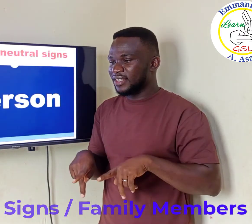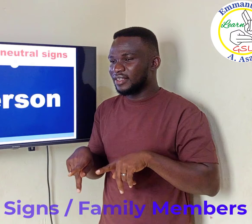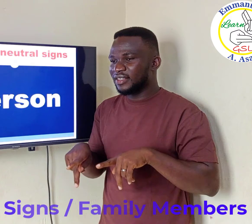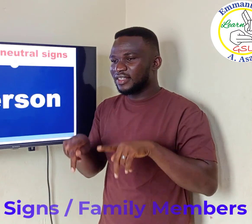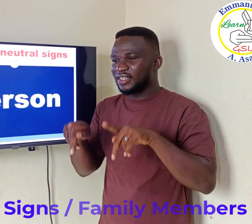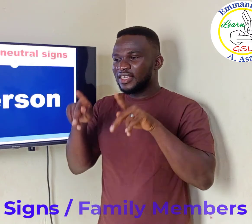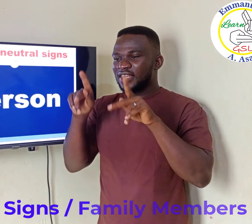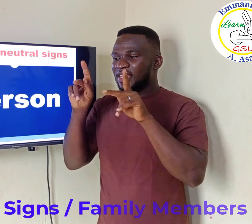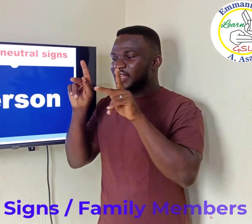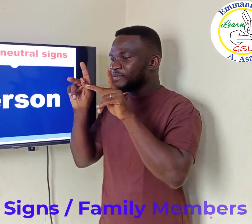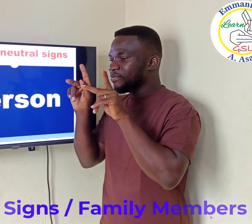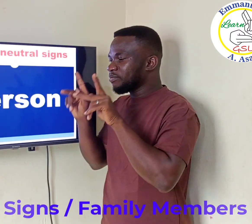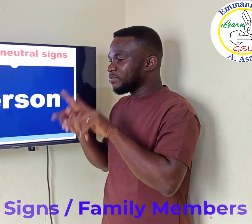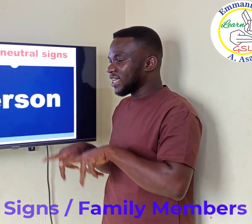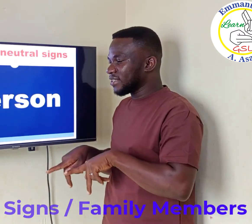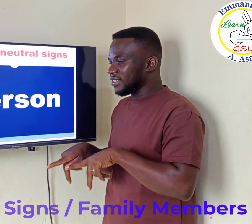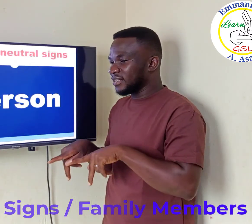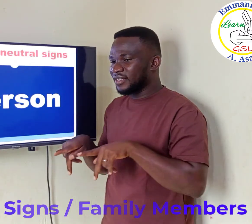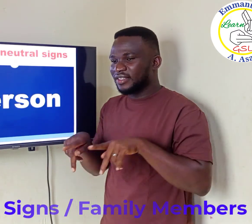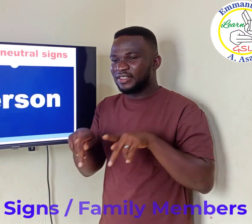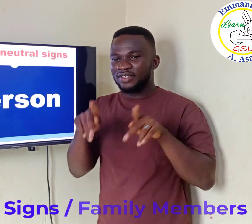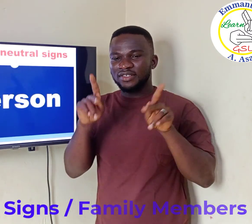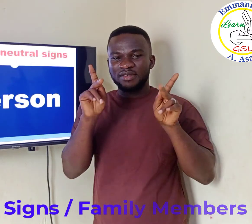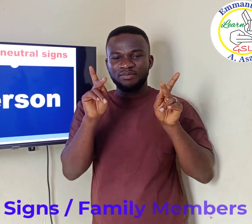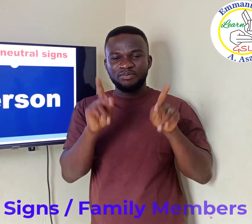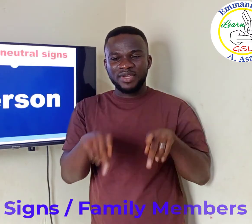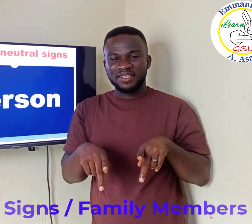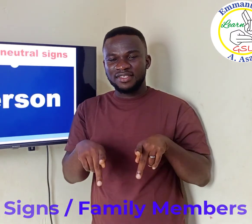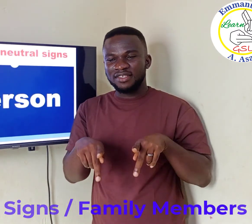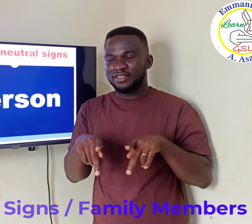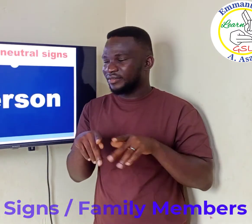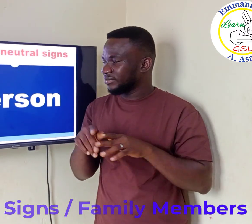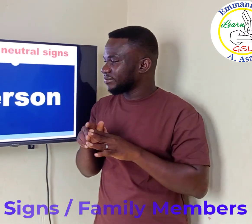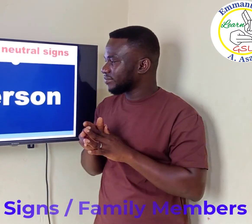Person, person, person.